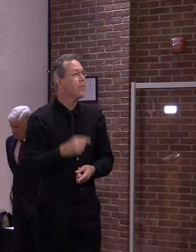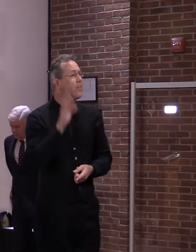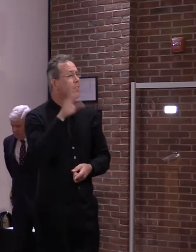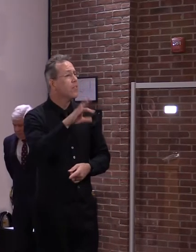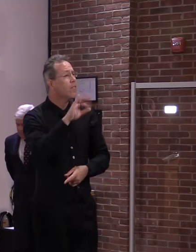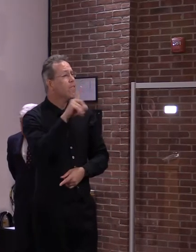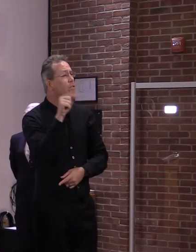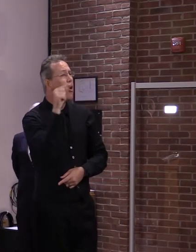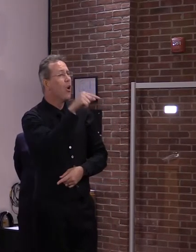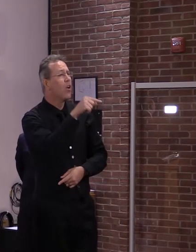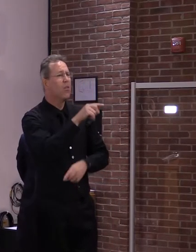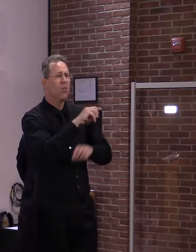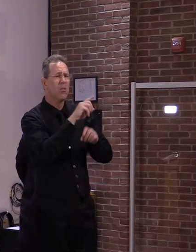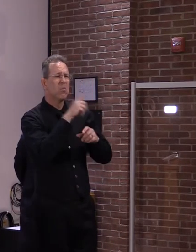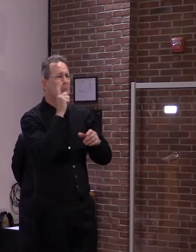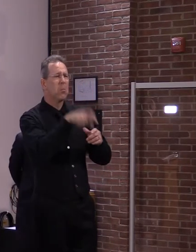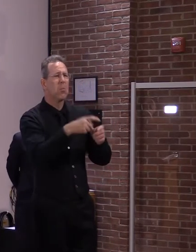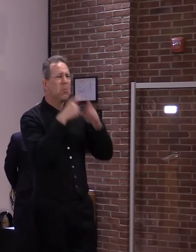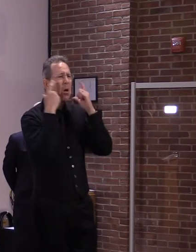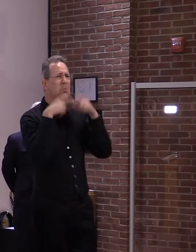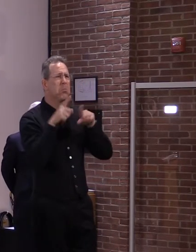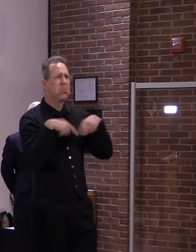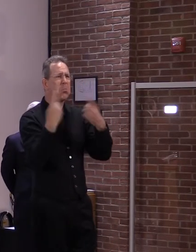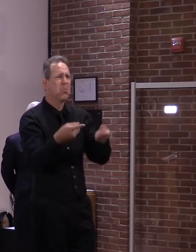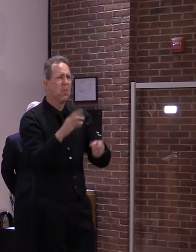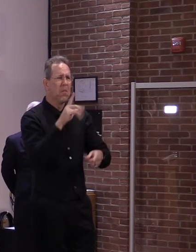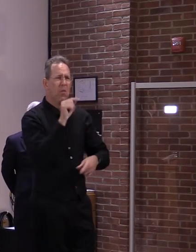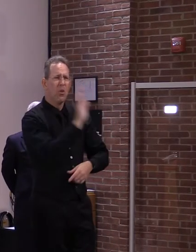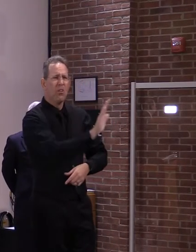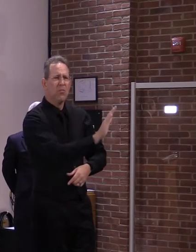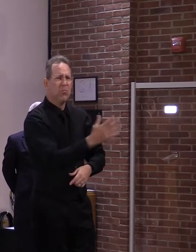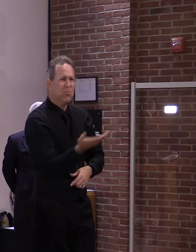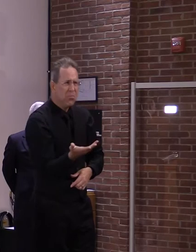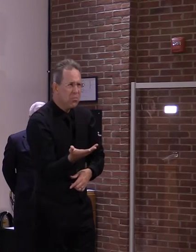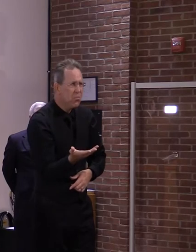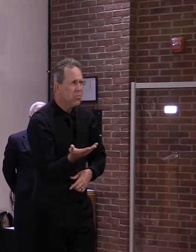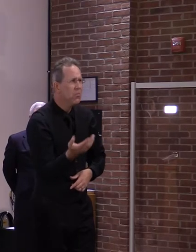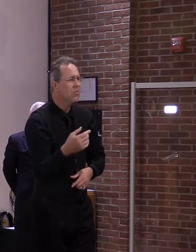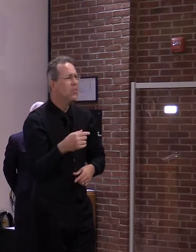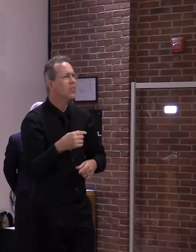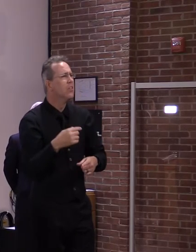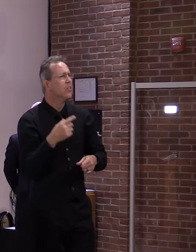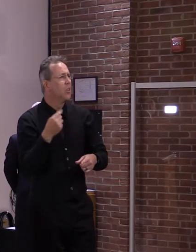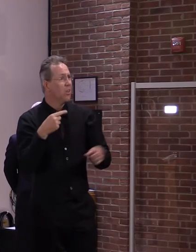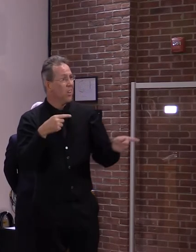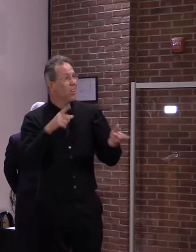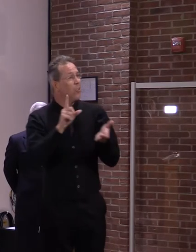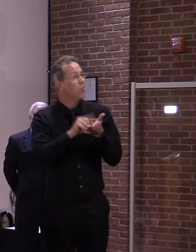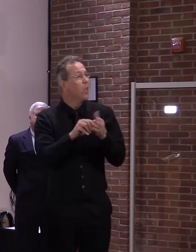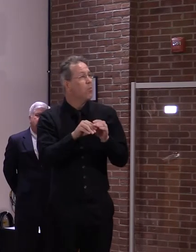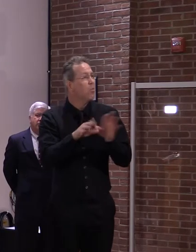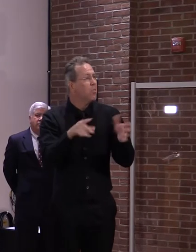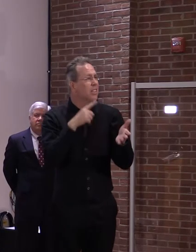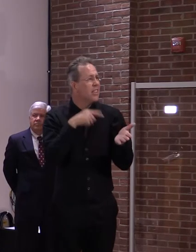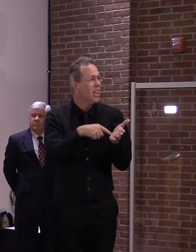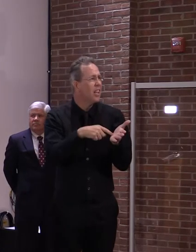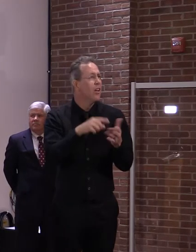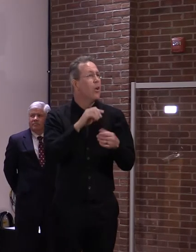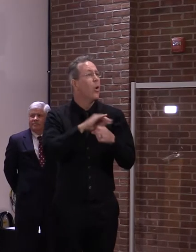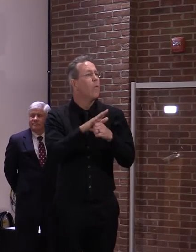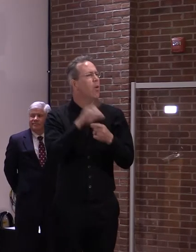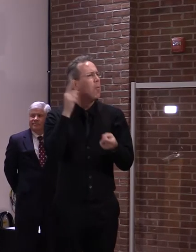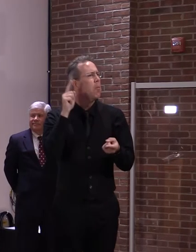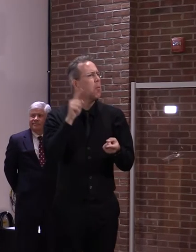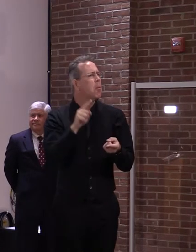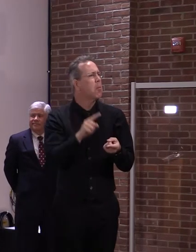is reporting that cases are down 2/3 over the past month, and they're down quite a bit since they peaked in January,